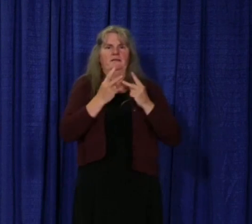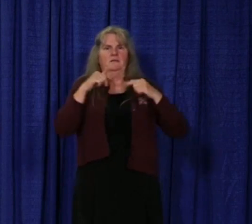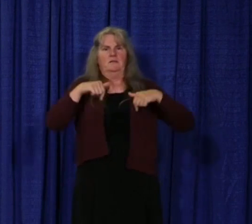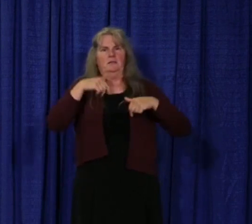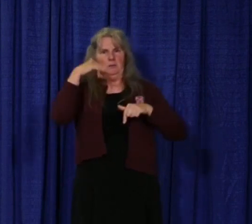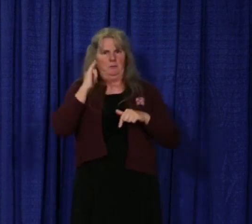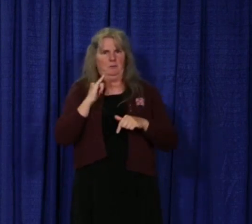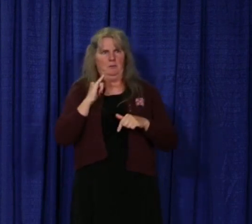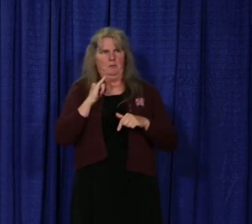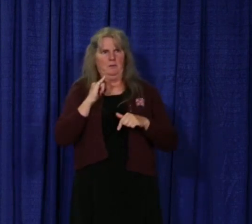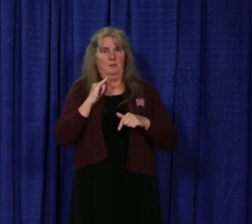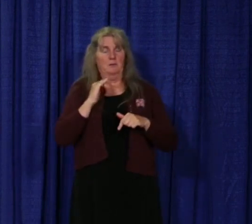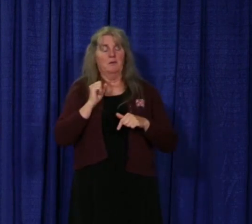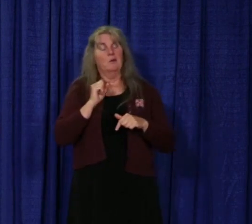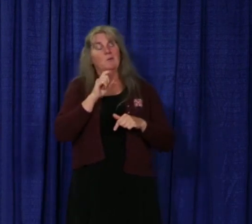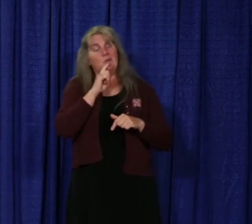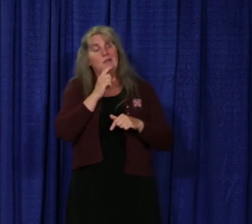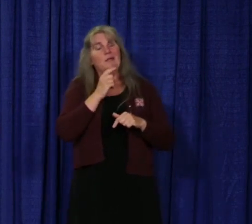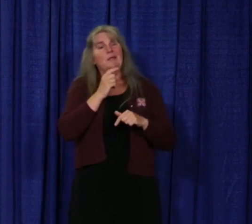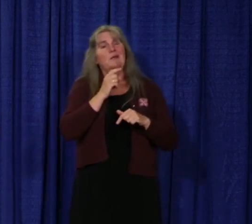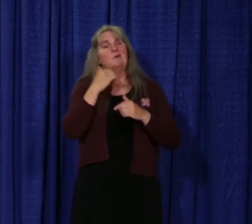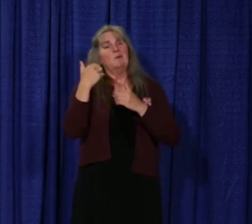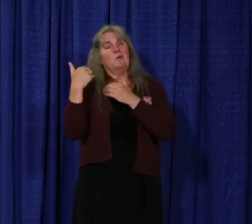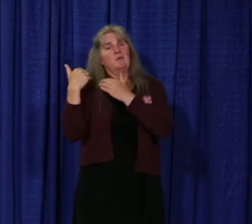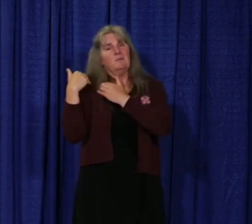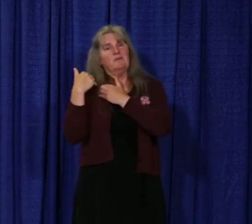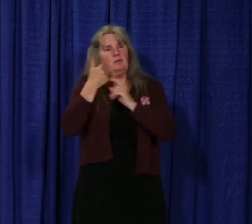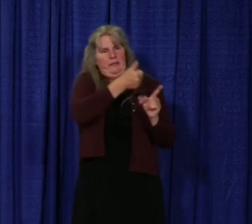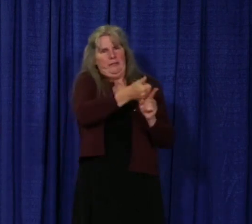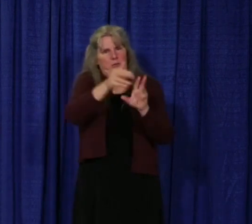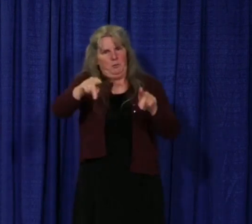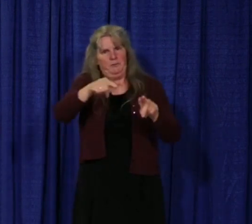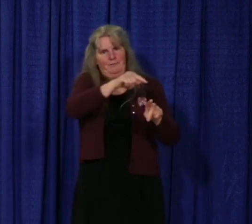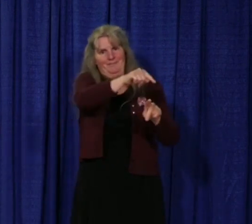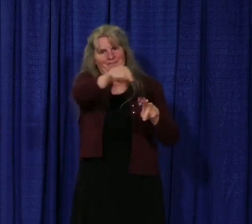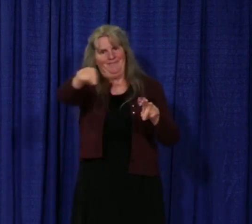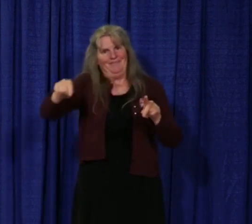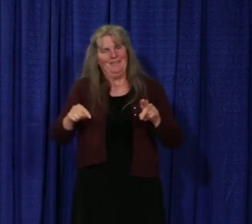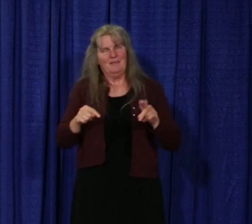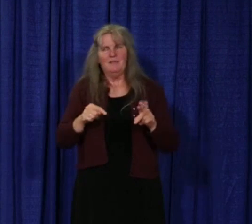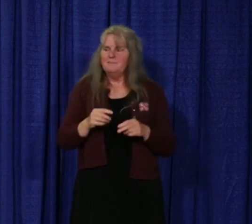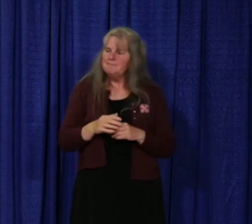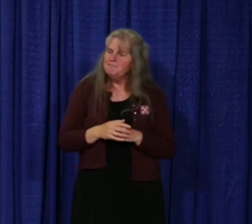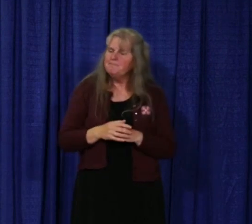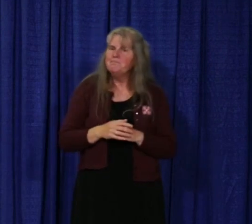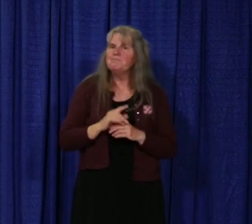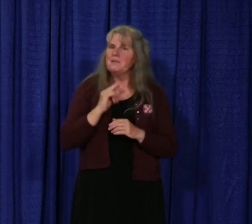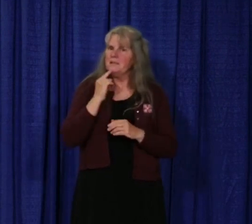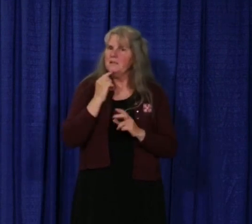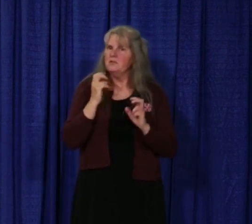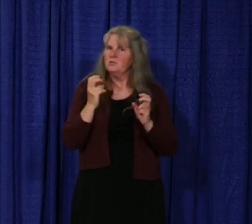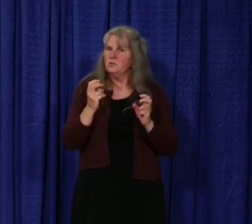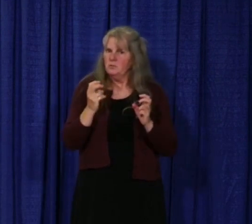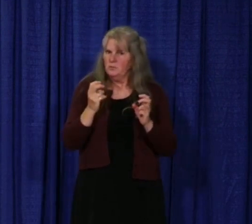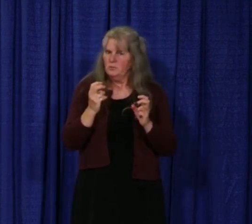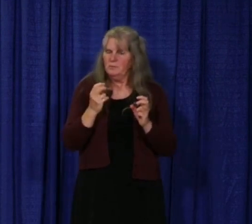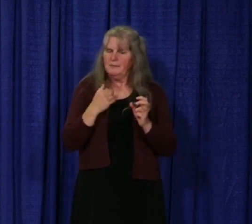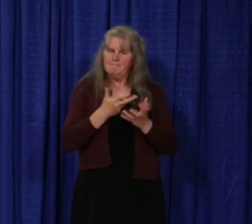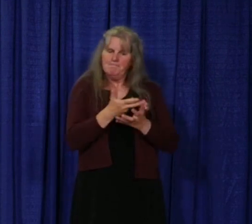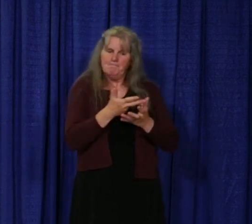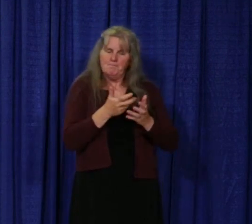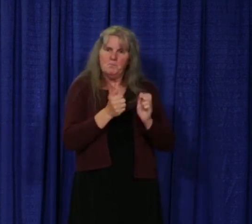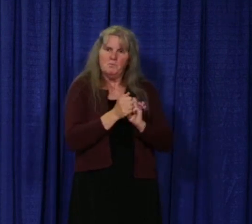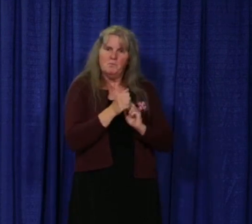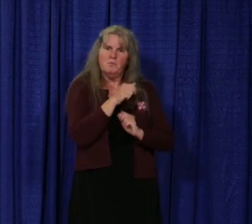the responsibility is on the individuals, for sure. But again, it's a serious issue that we are working with BC, with Premier